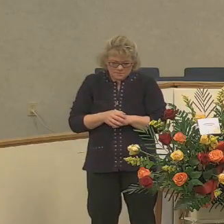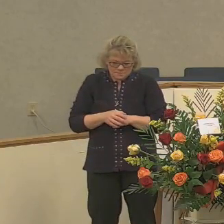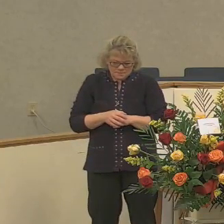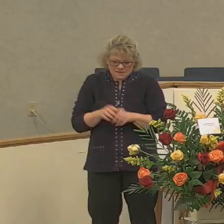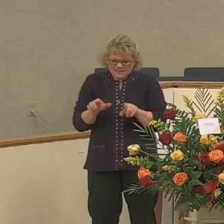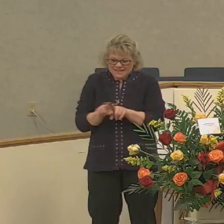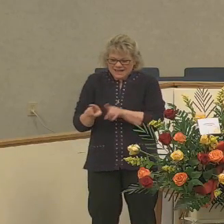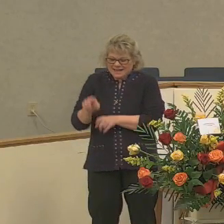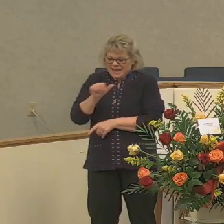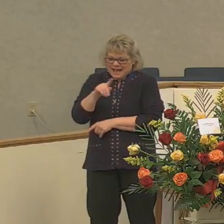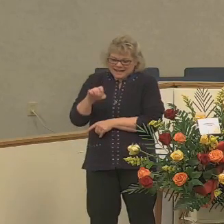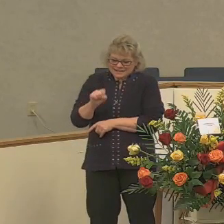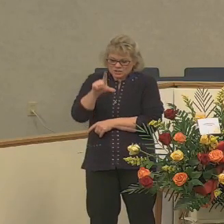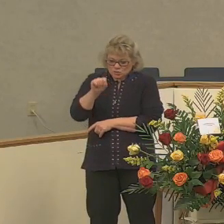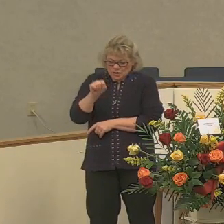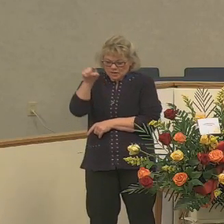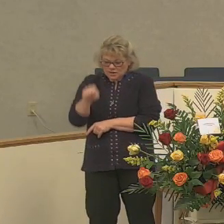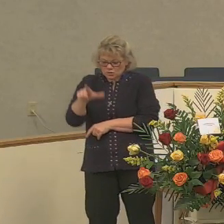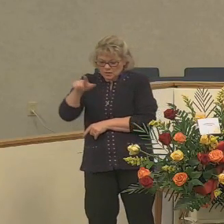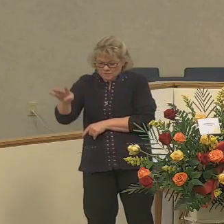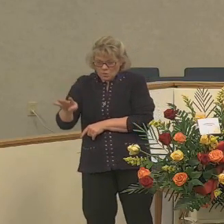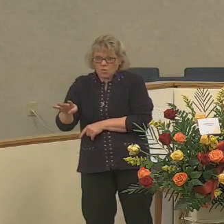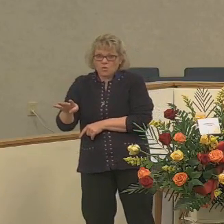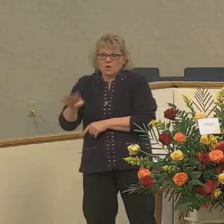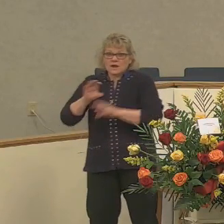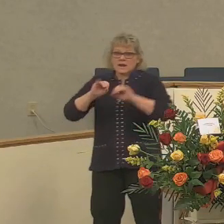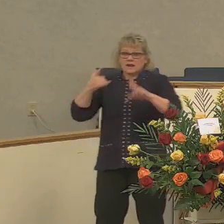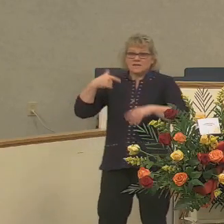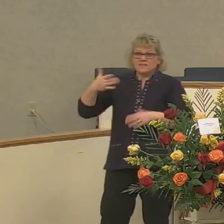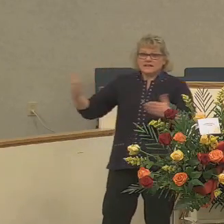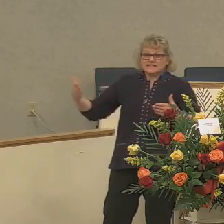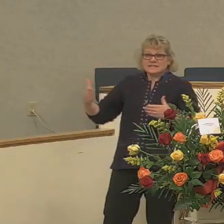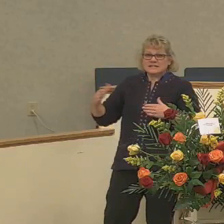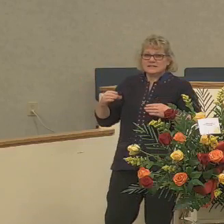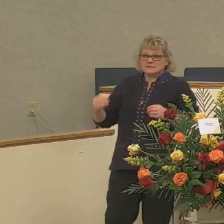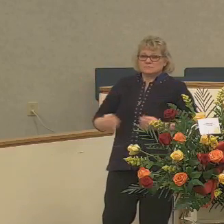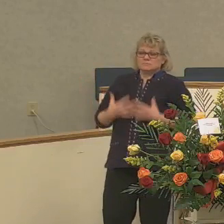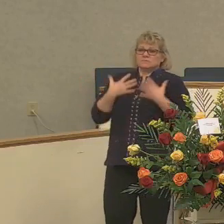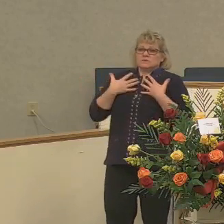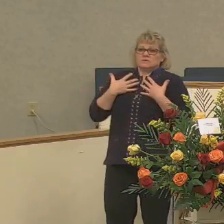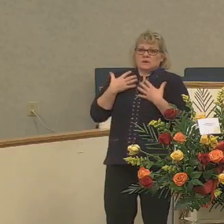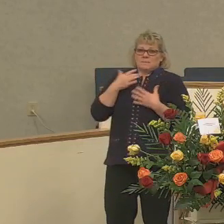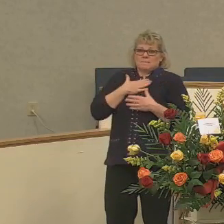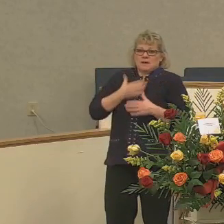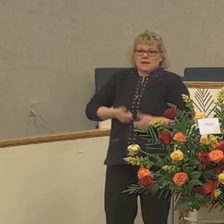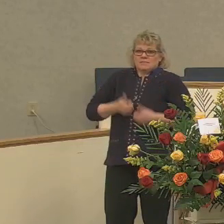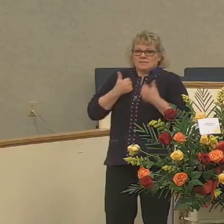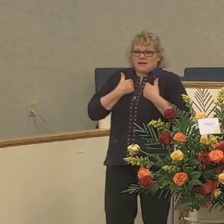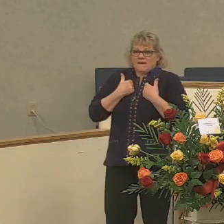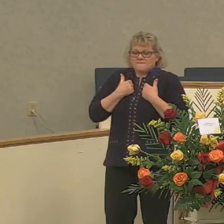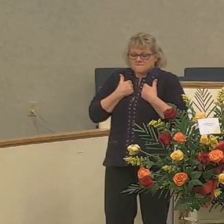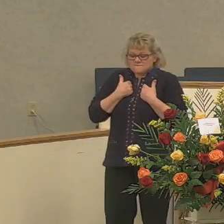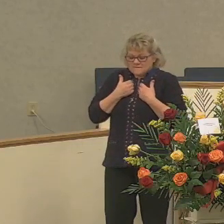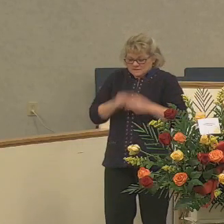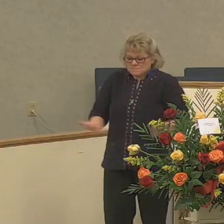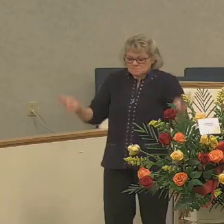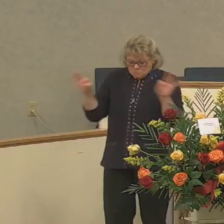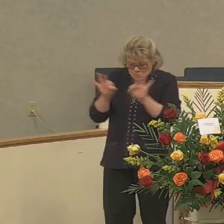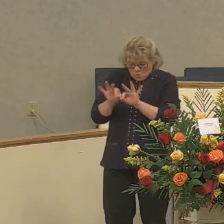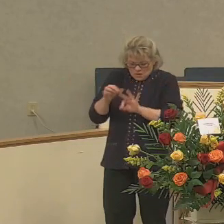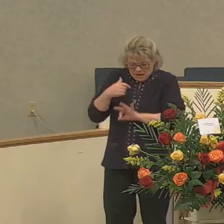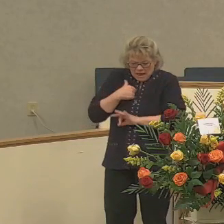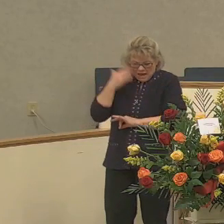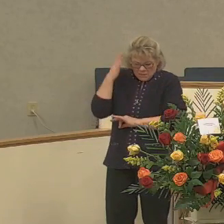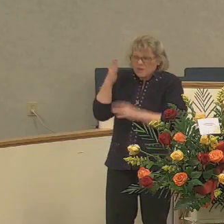and verse 24. "But none of these things move me, neither count I my life dear unto myself, so that I